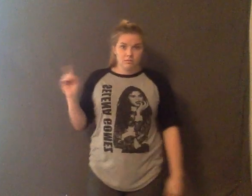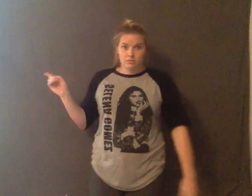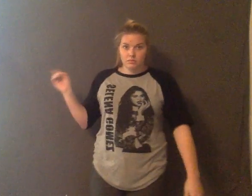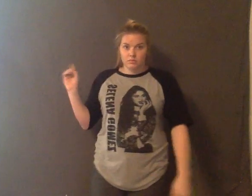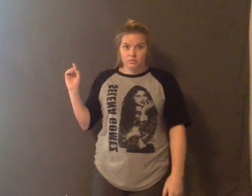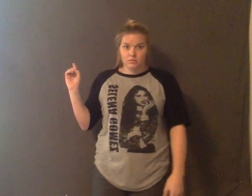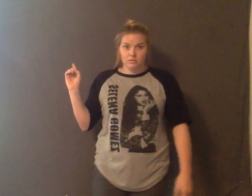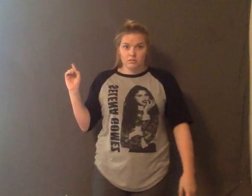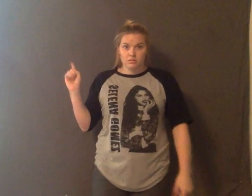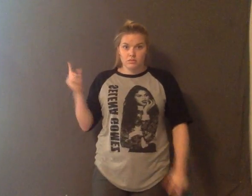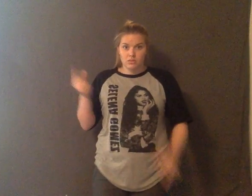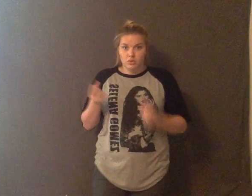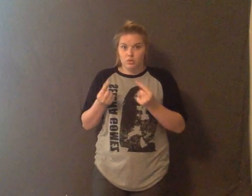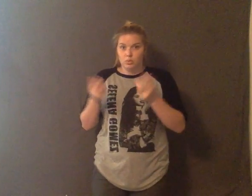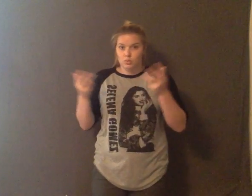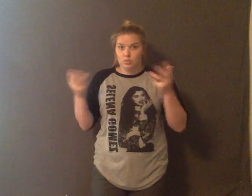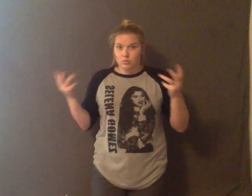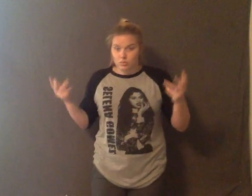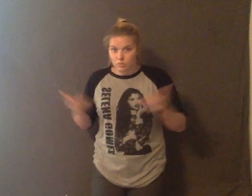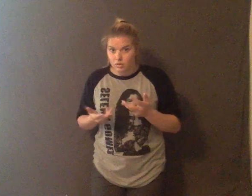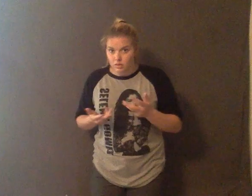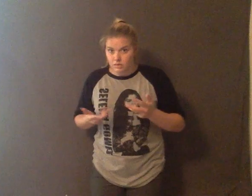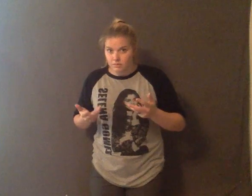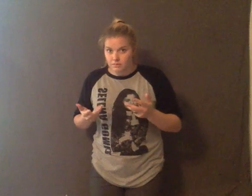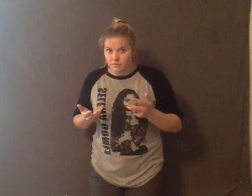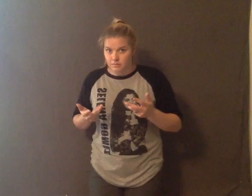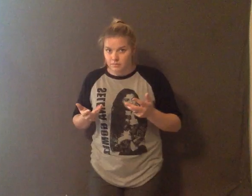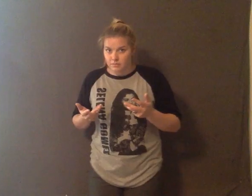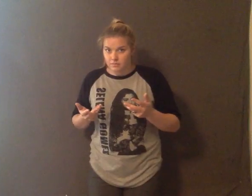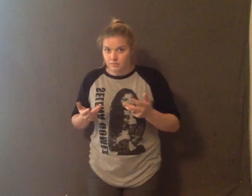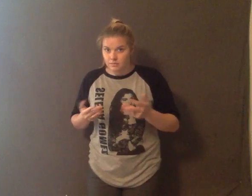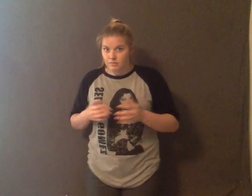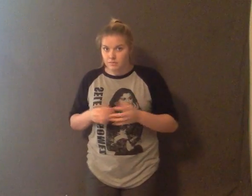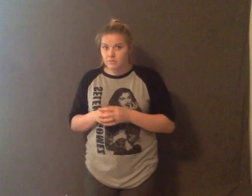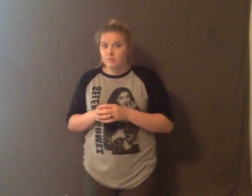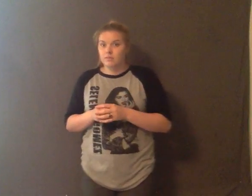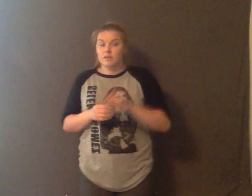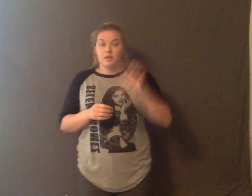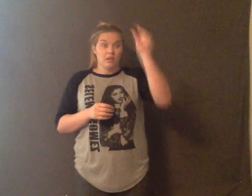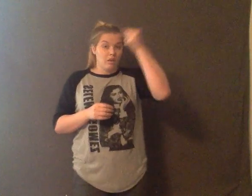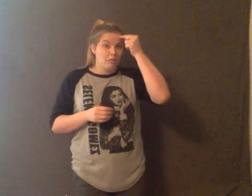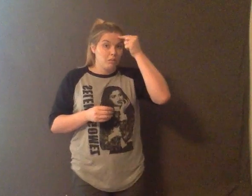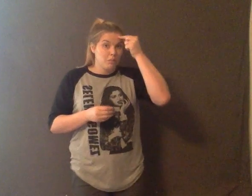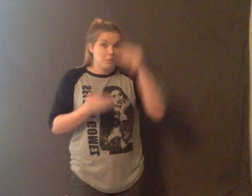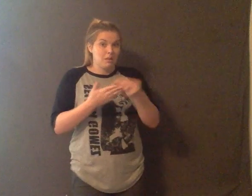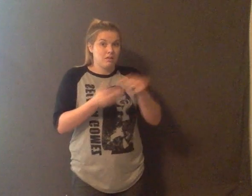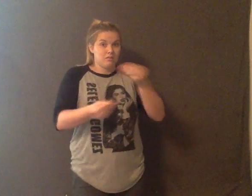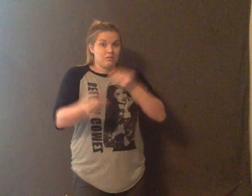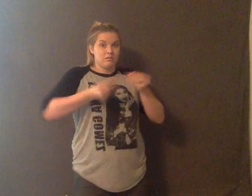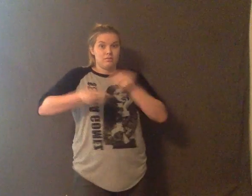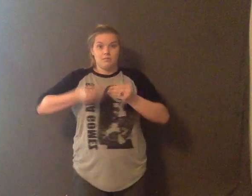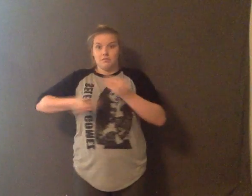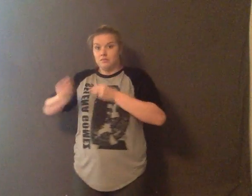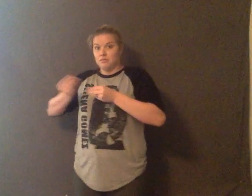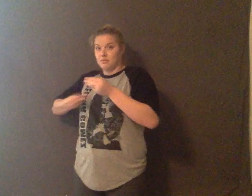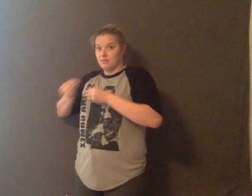this government program, but funded by the producers who are regulated by it. And these 6 people sit there at McDonald's headquarters